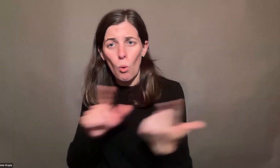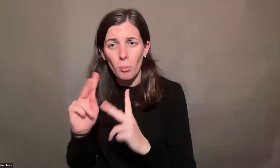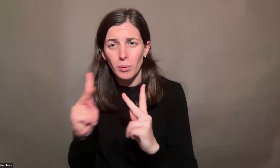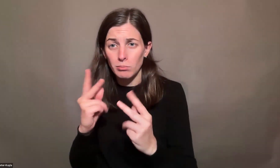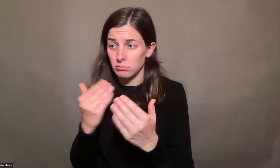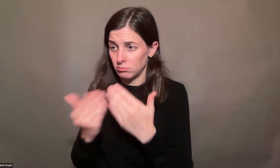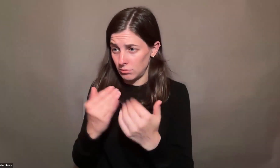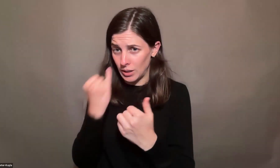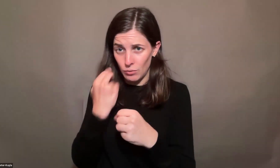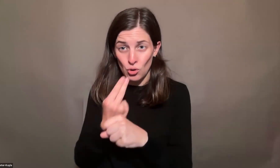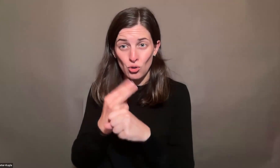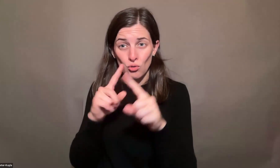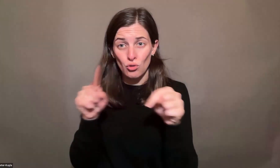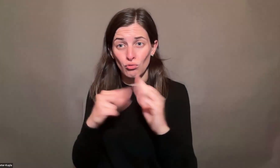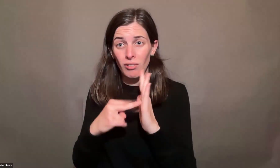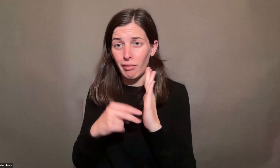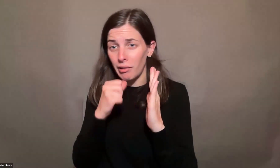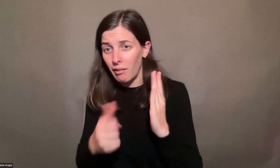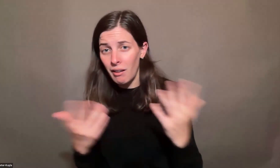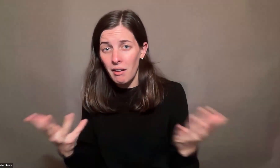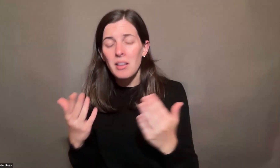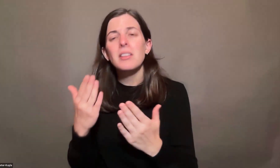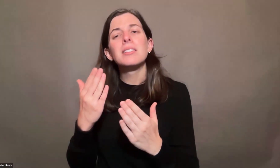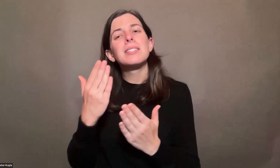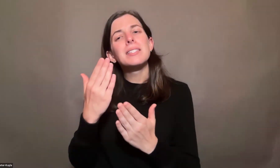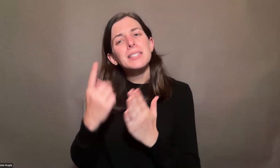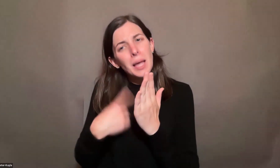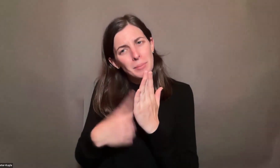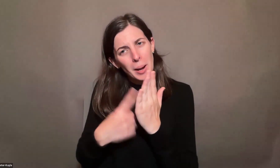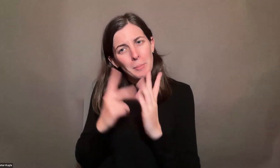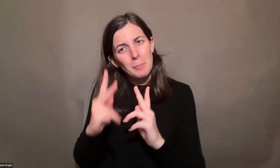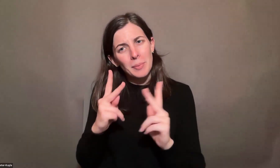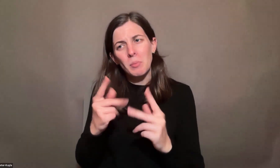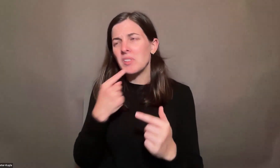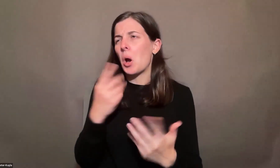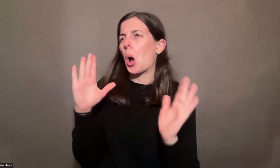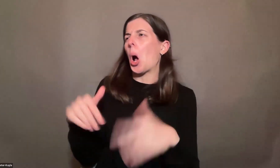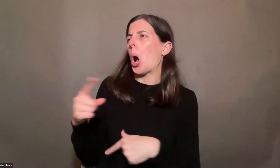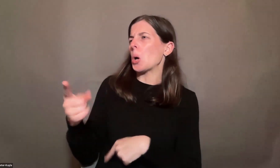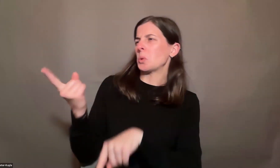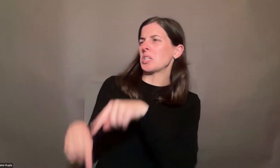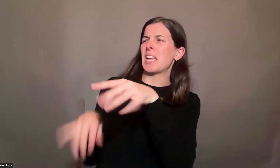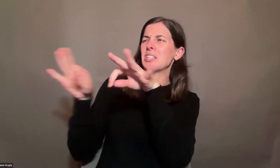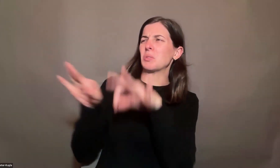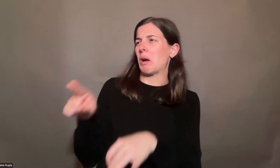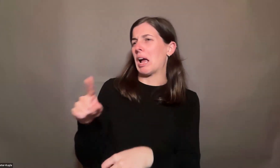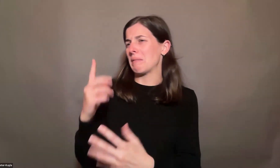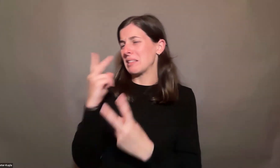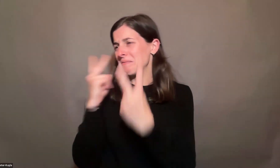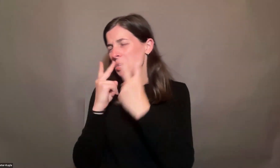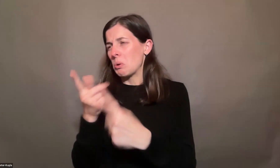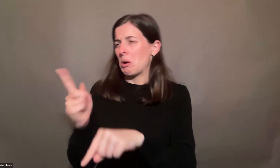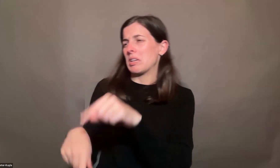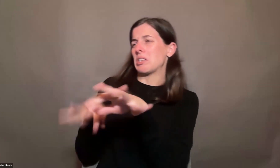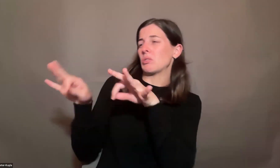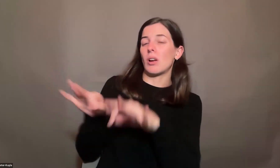pictures because they think, oh, well, you know, they're very visual, so I can't describe them. You absolutely can, and you should. The picture on this